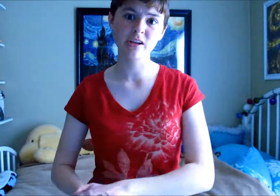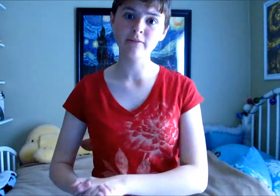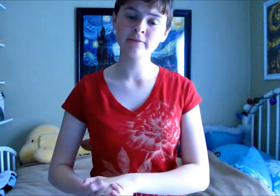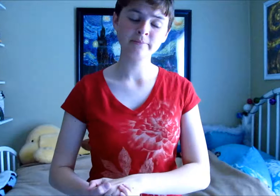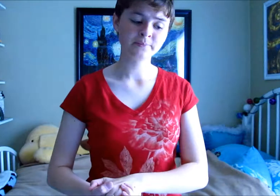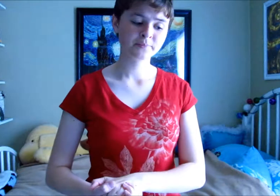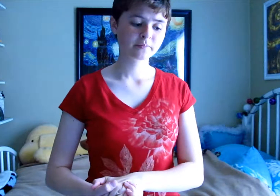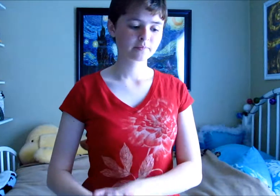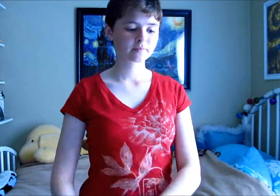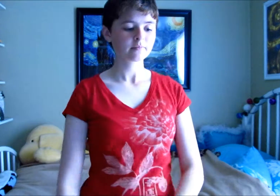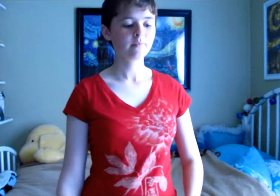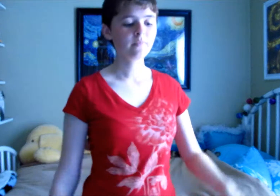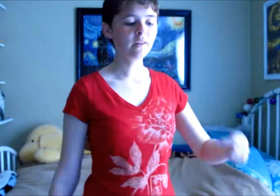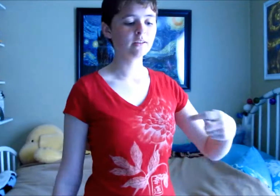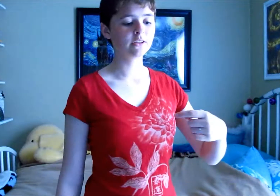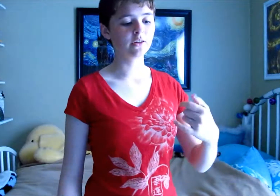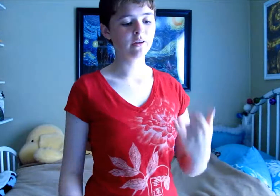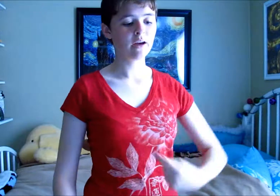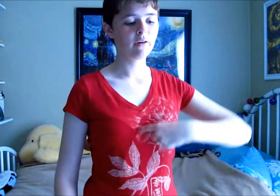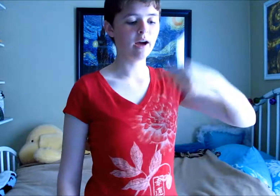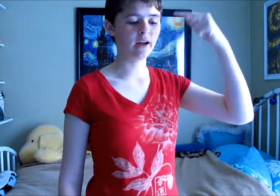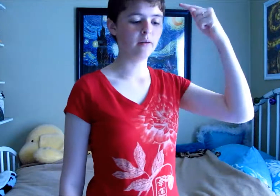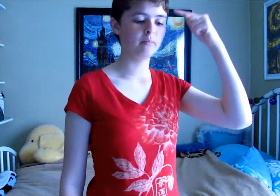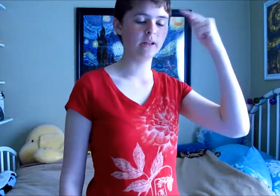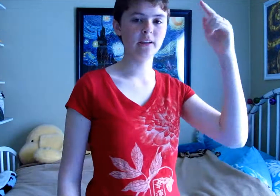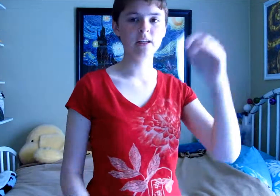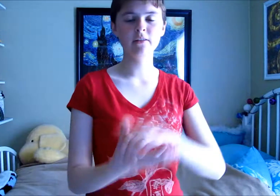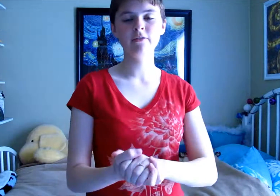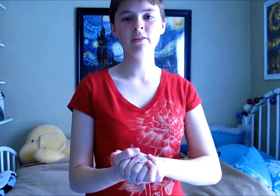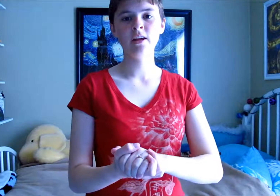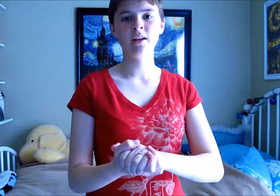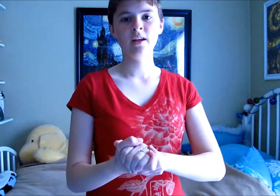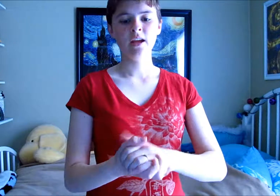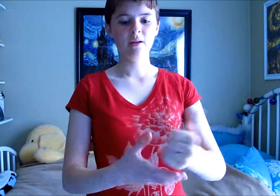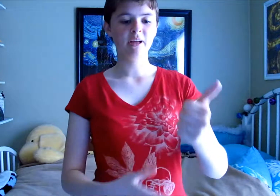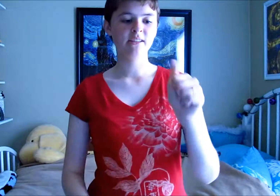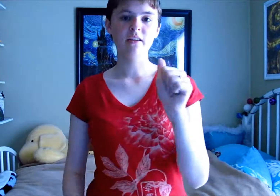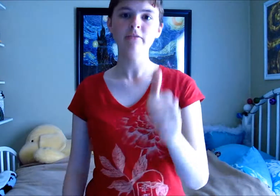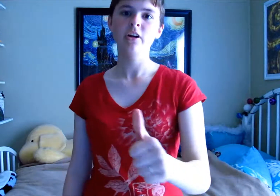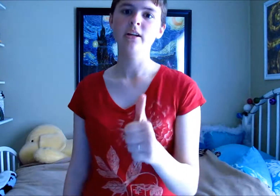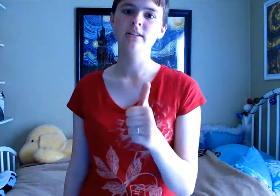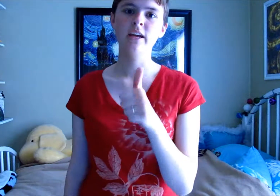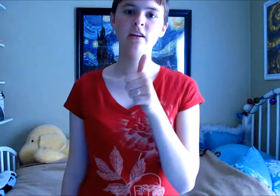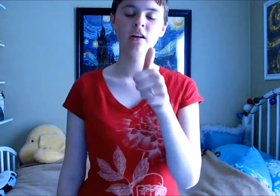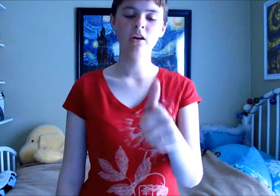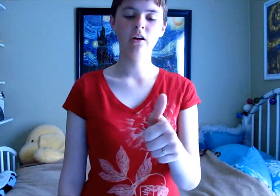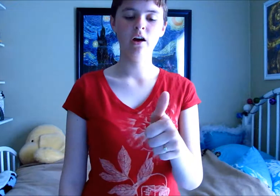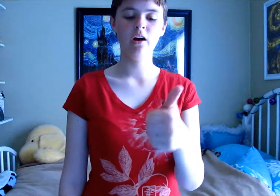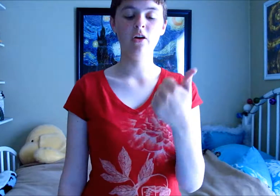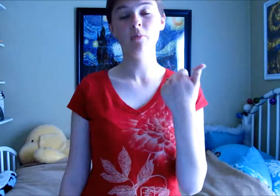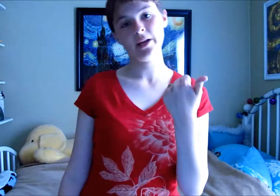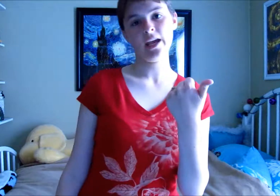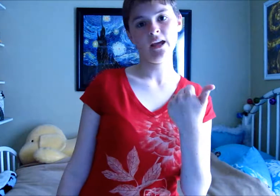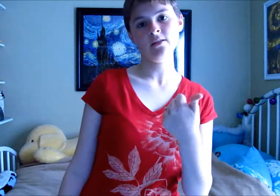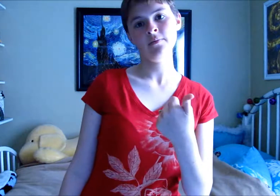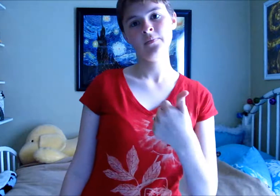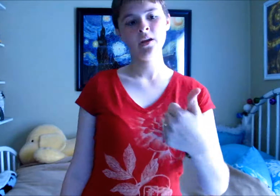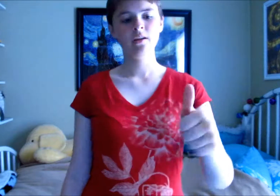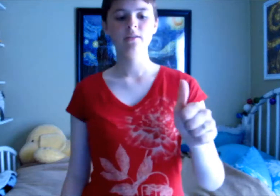yourself. So now I believe in myself. You're going to take, open A hand,